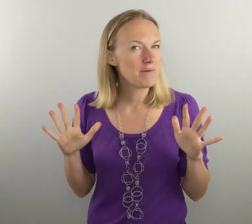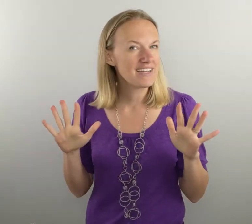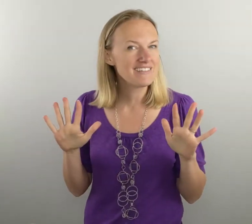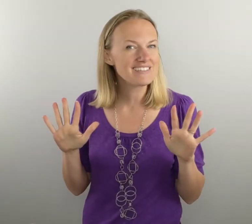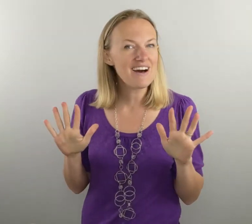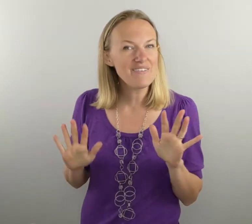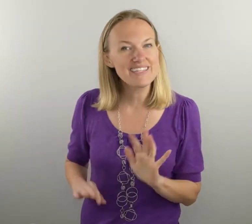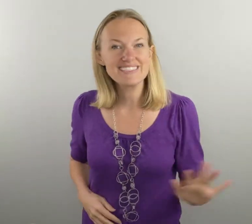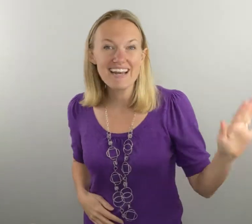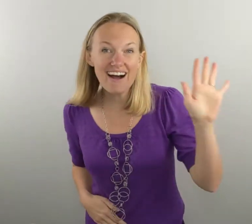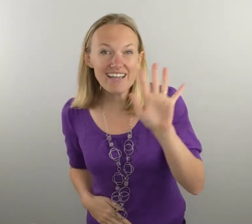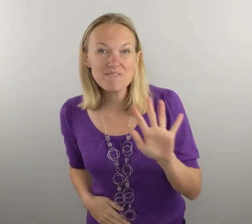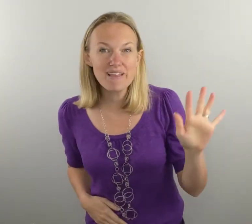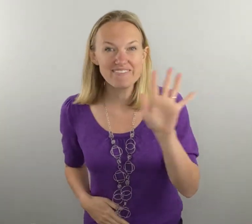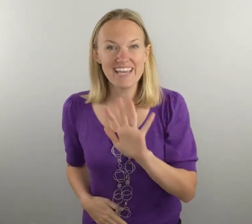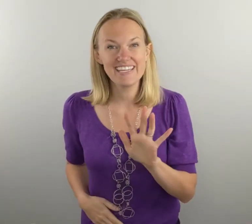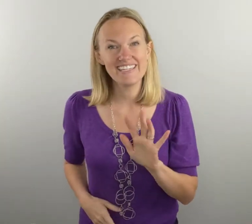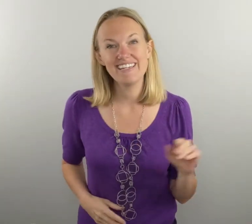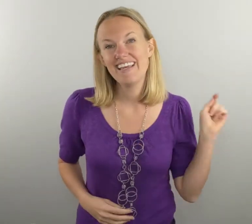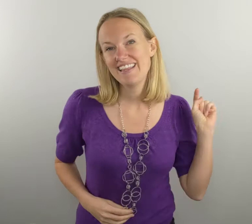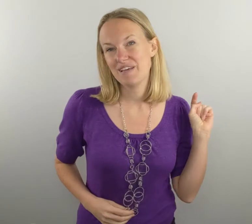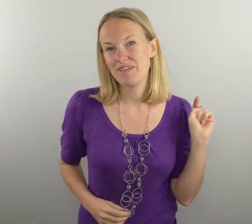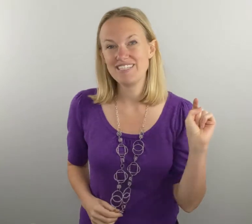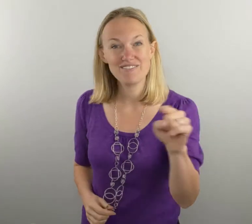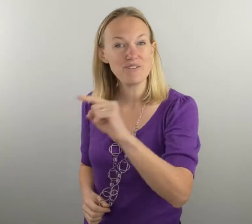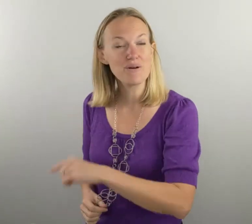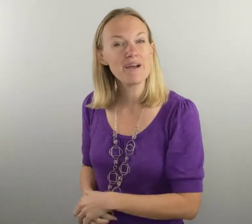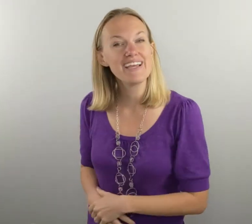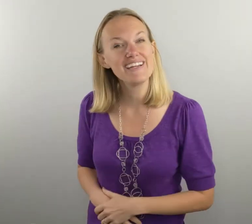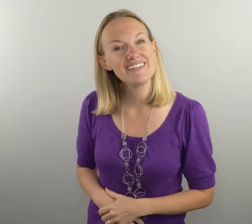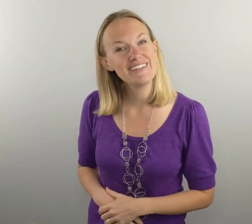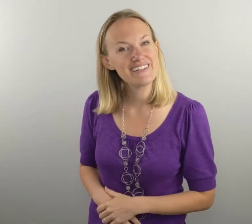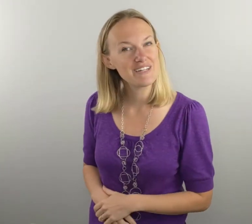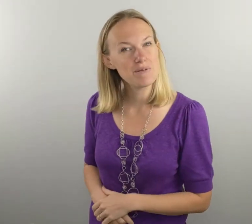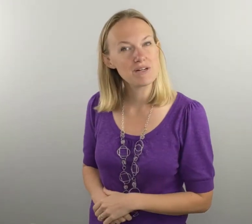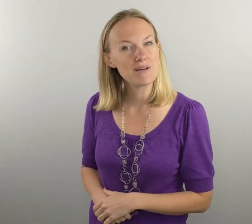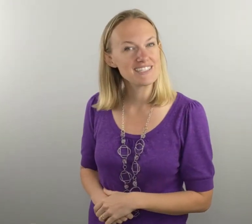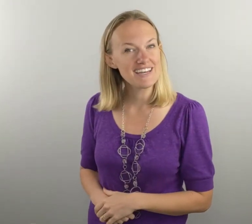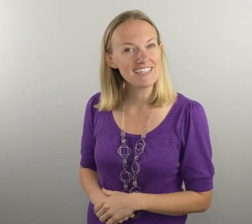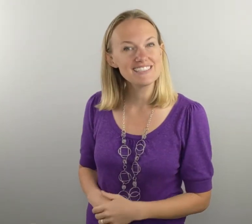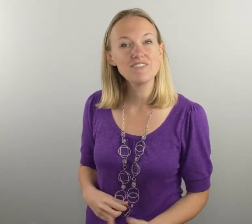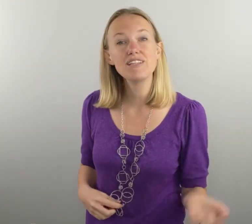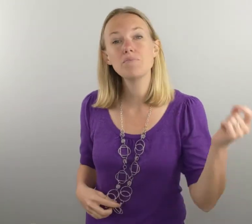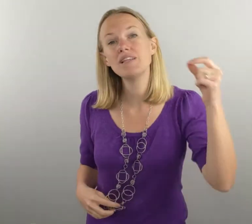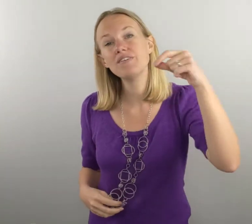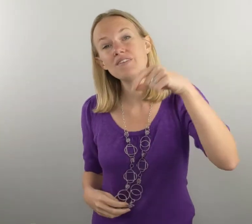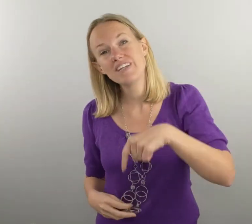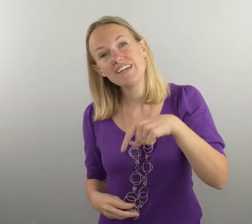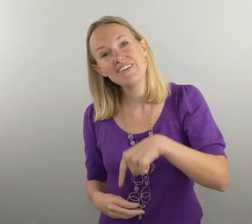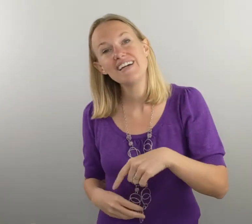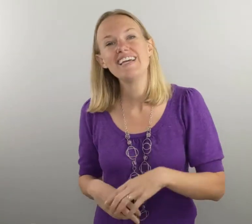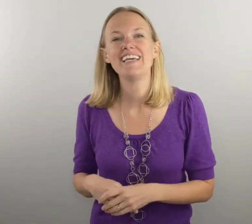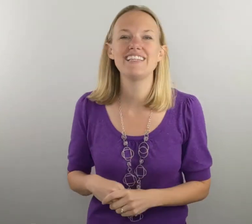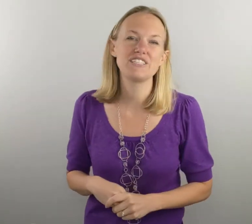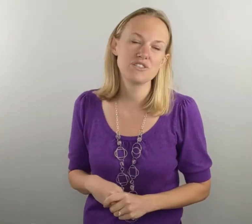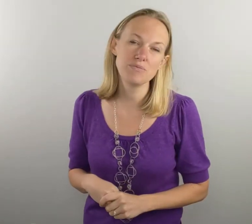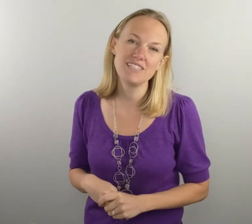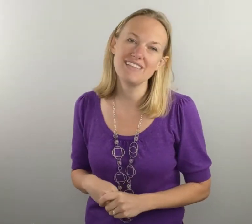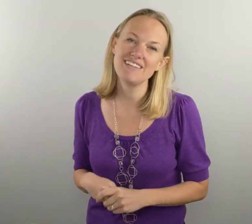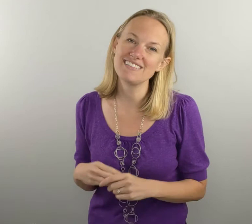reminder, as always, that I am left-handed. That means if you are right-handed, you're going to mirror my signs. If you look below the video, in the description, there's a